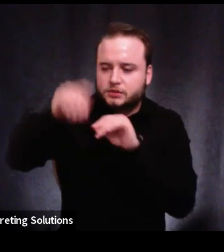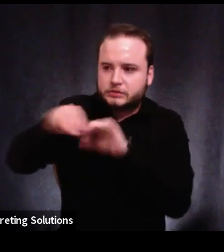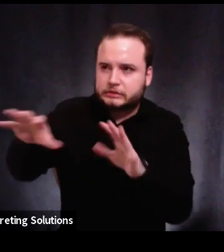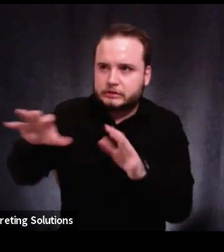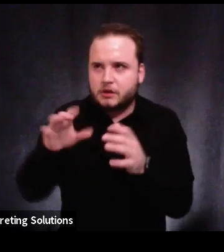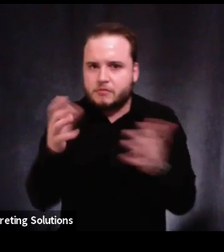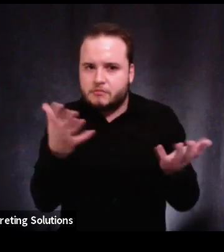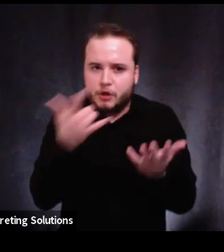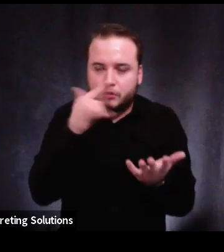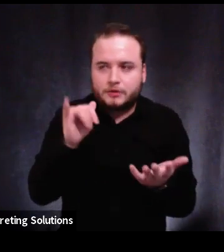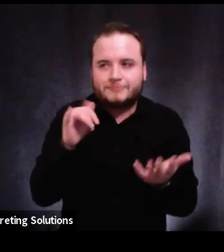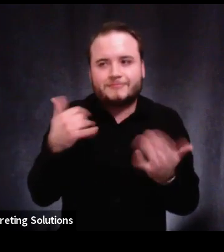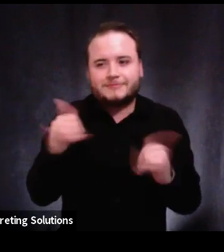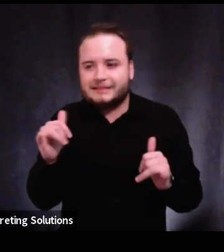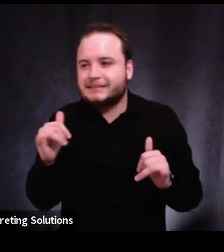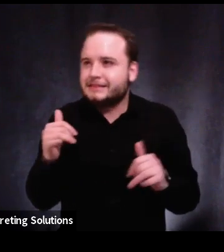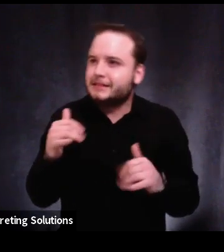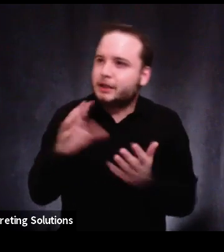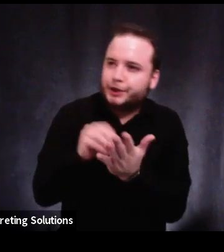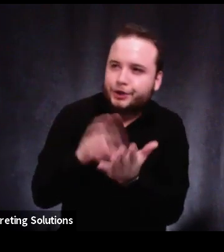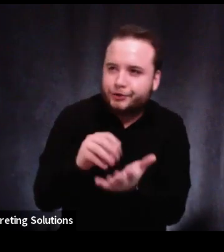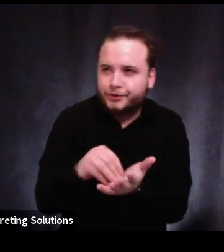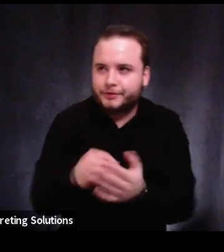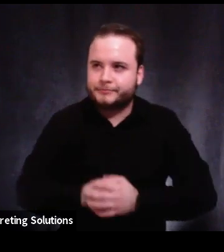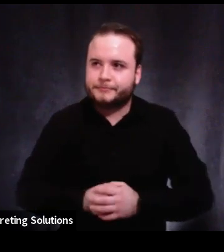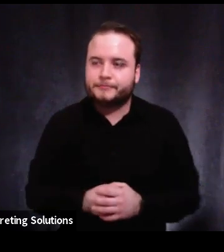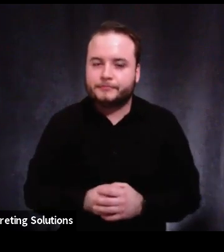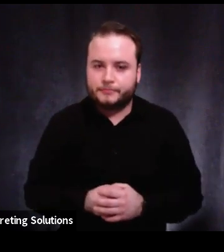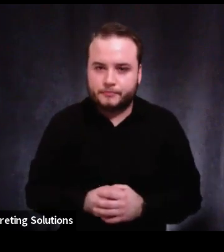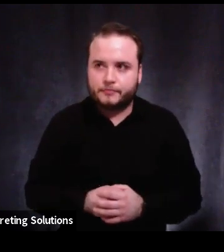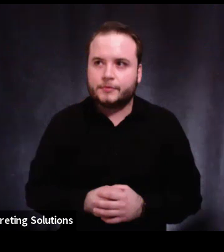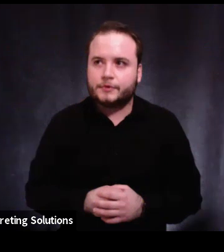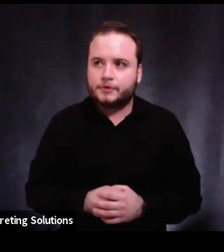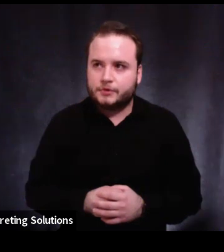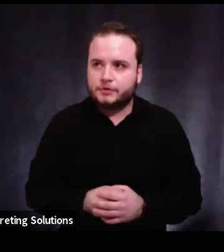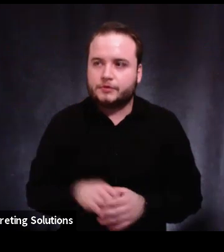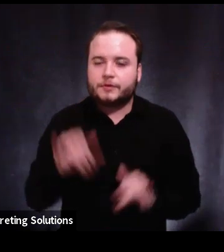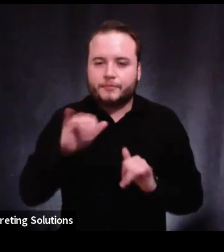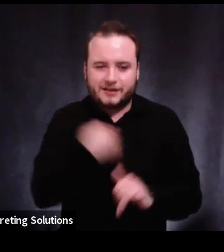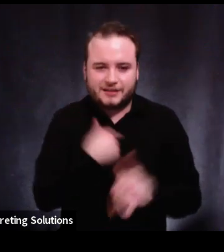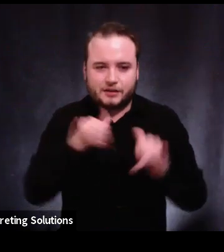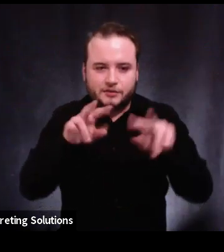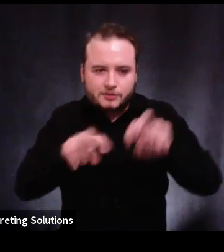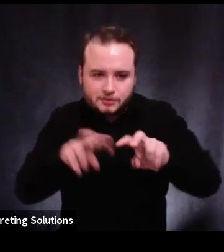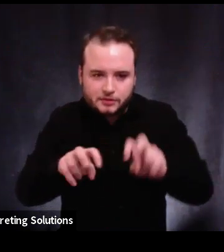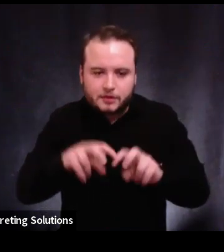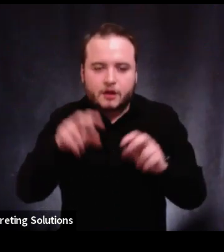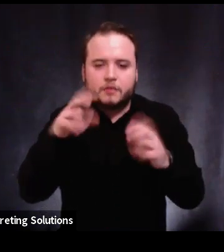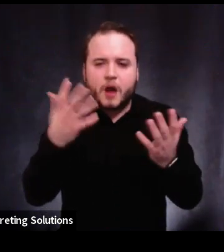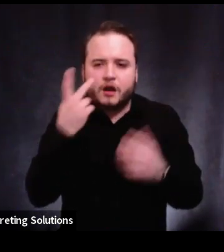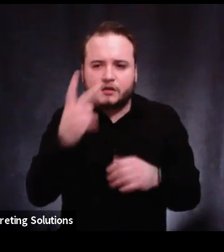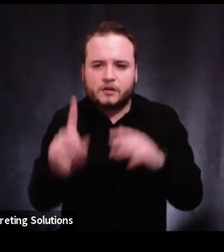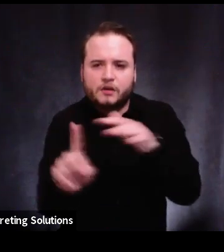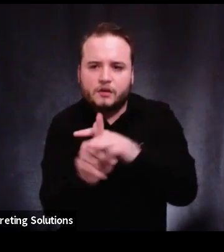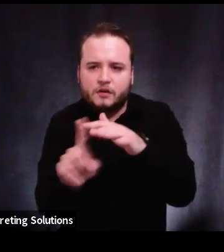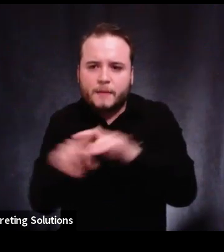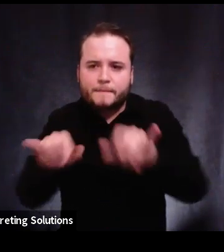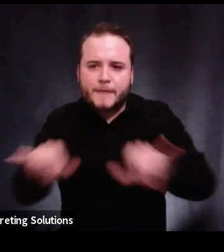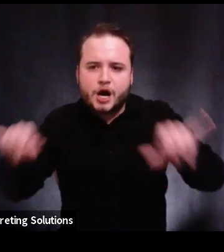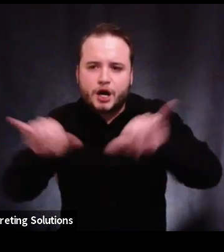between individuals across different age groups and with school children without, and sort of look at patterns